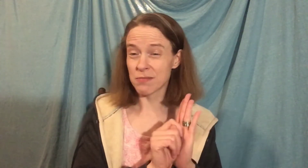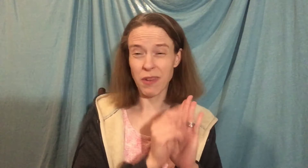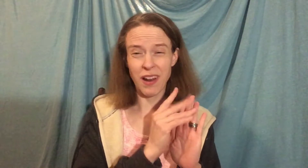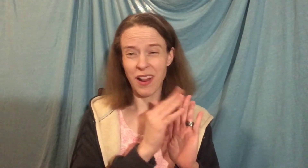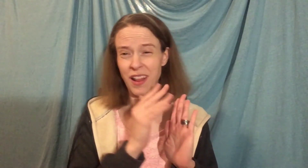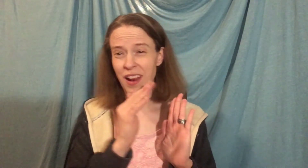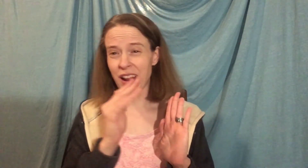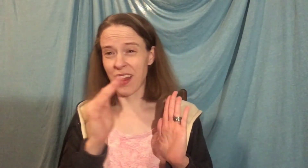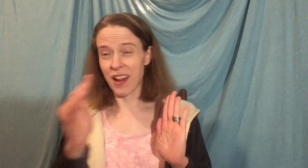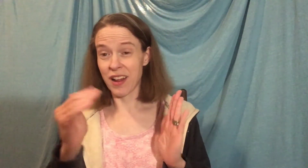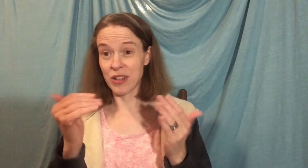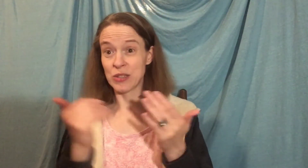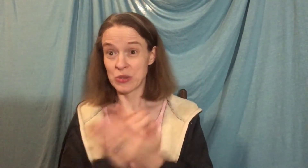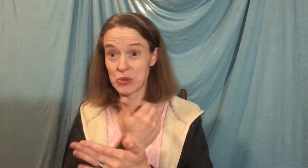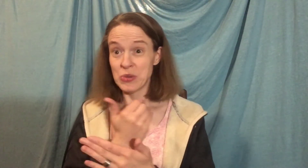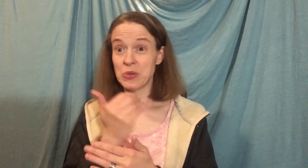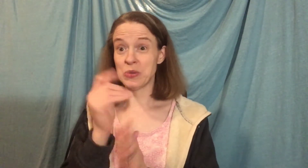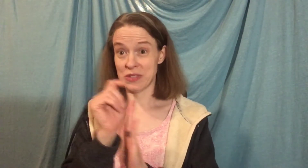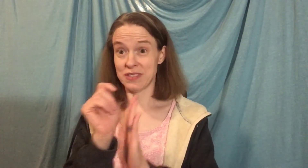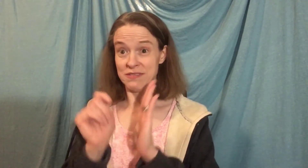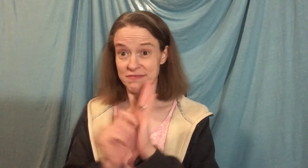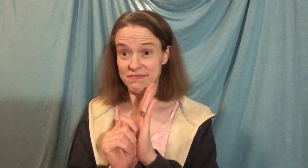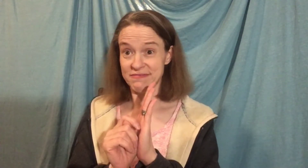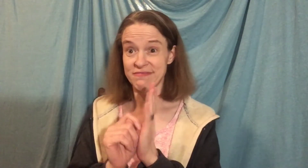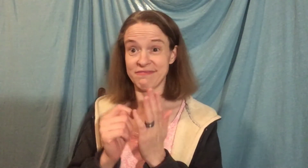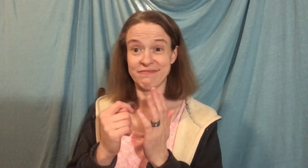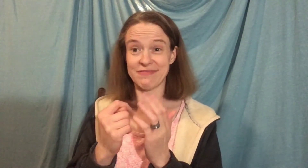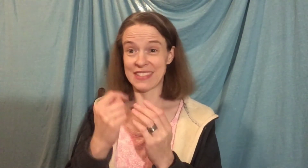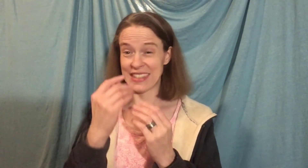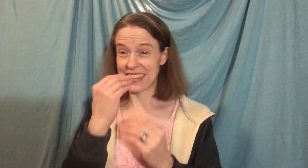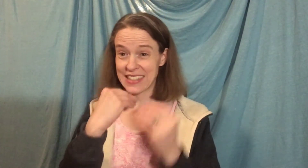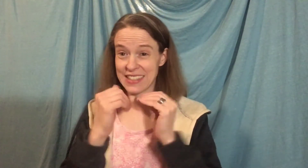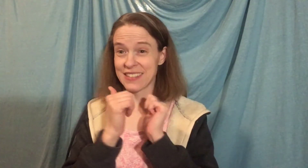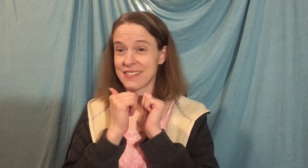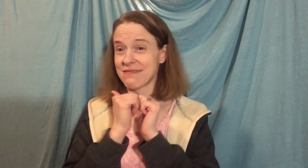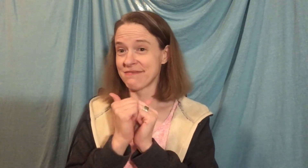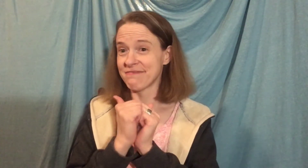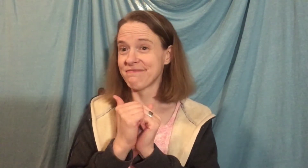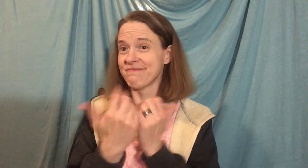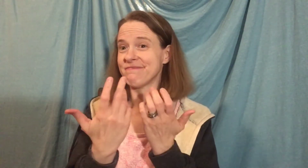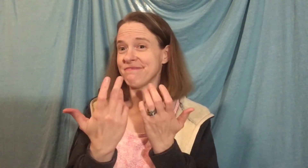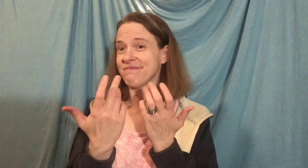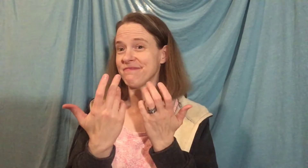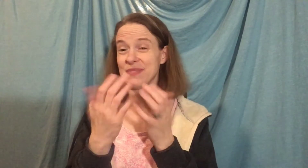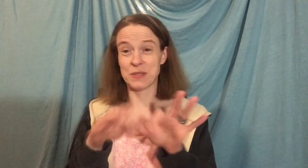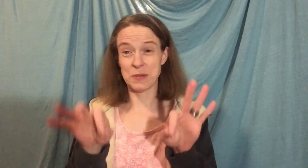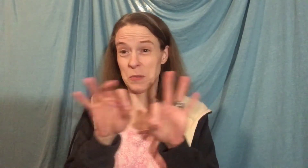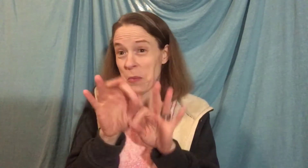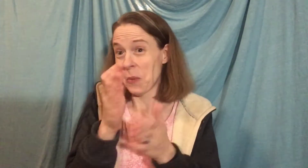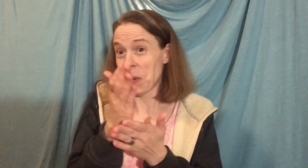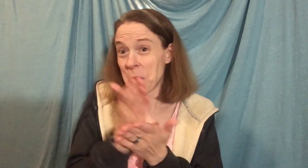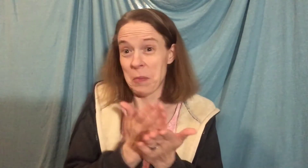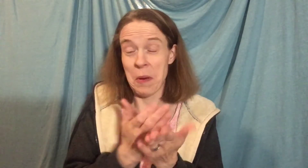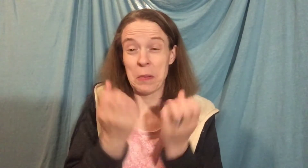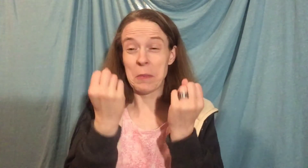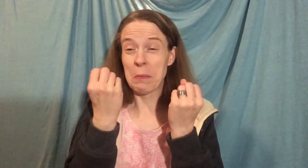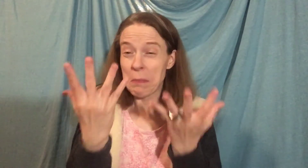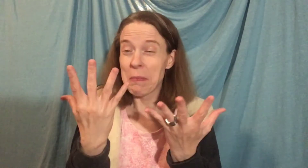Old Testament all the way to the New Testament, eating together is an important part